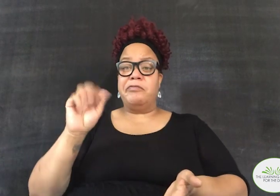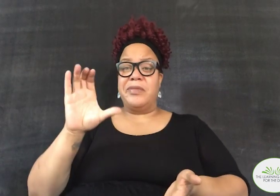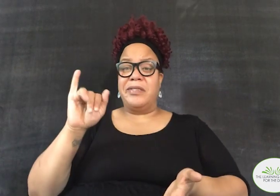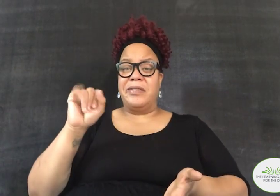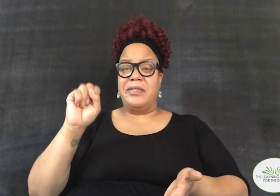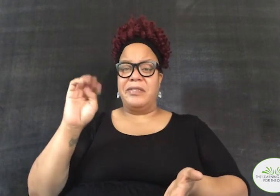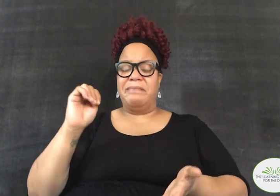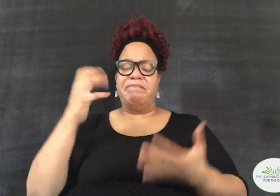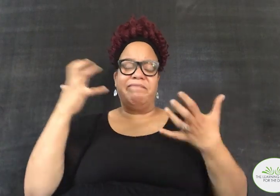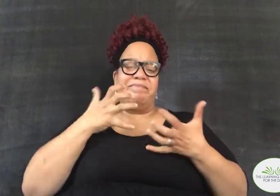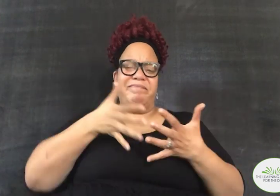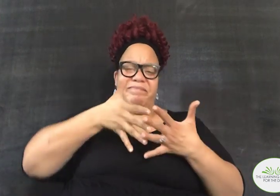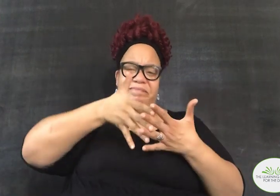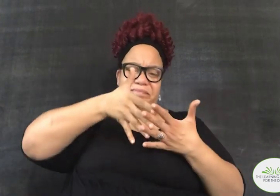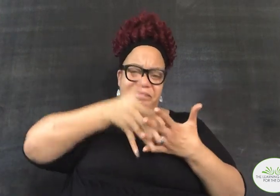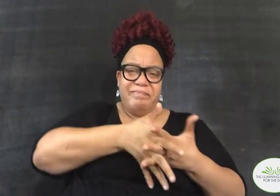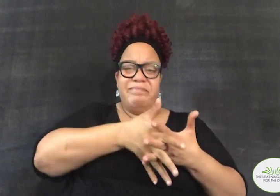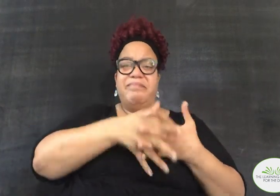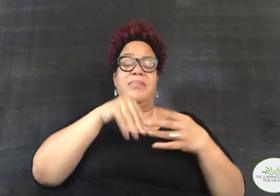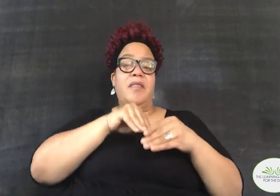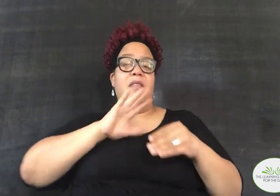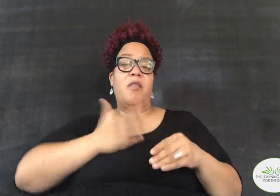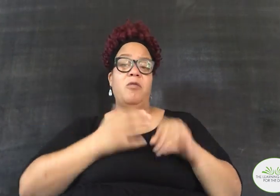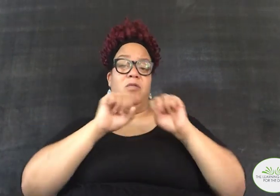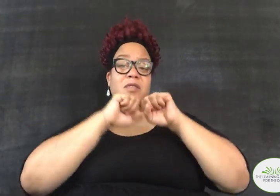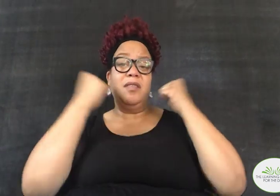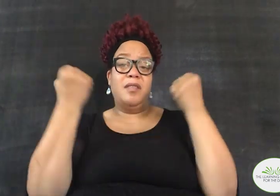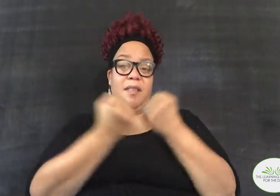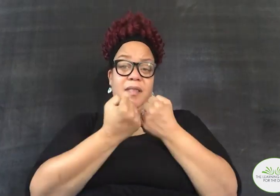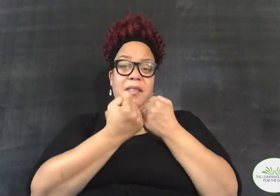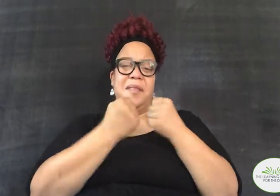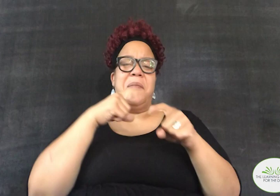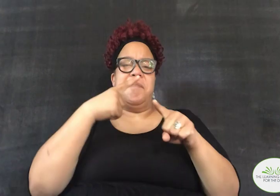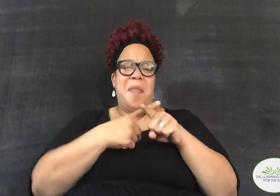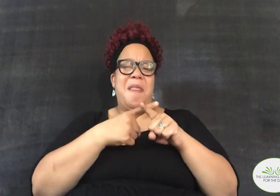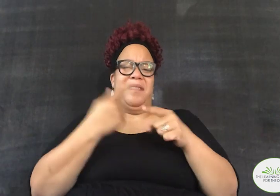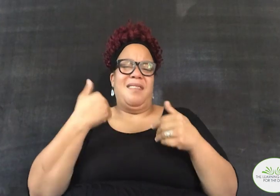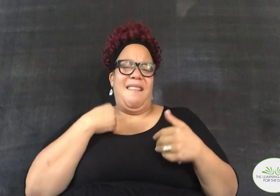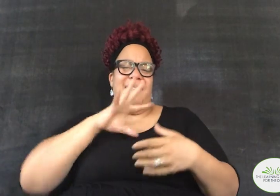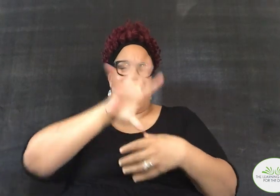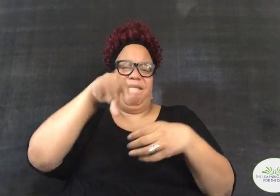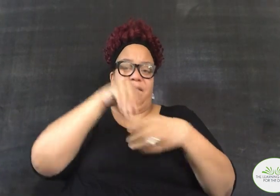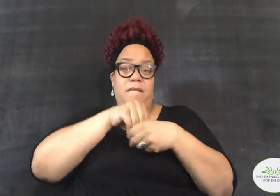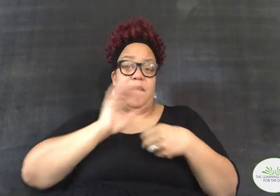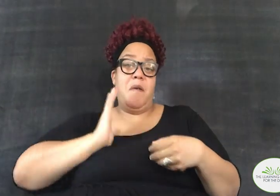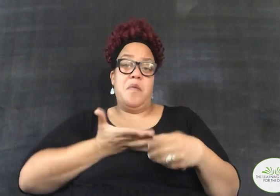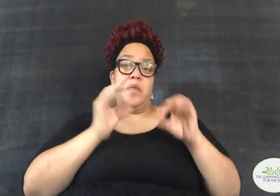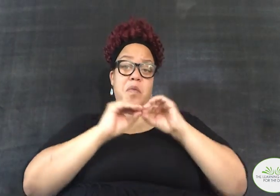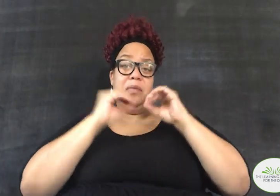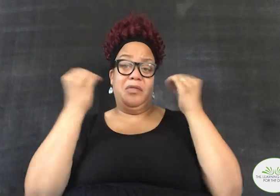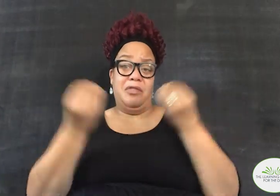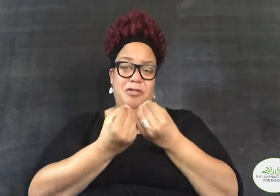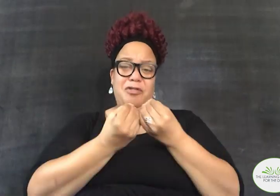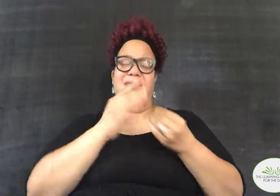which we live, is present in our organization, and is difficult to uproot.